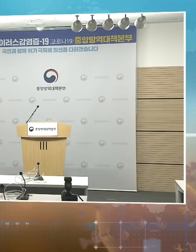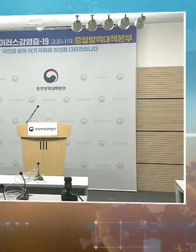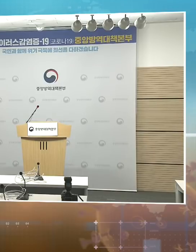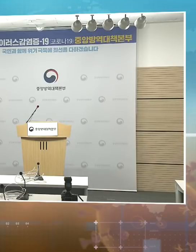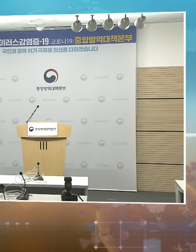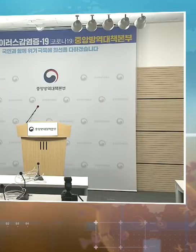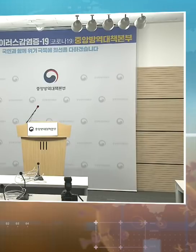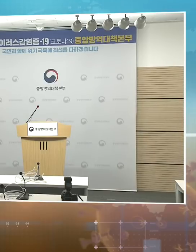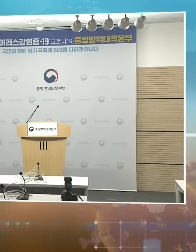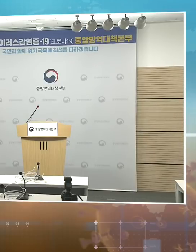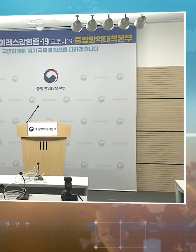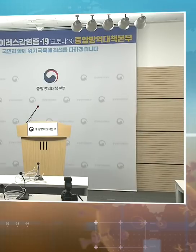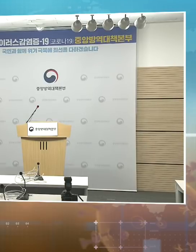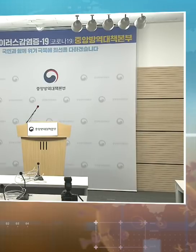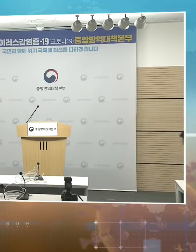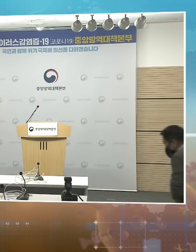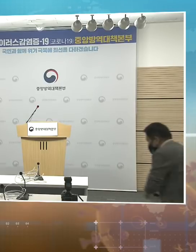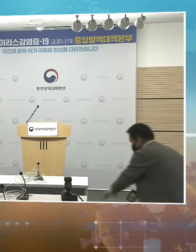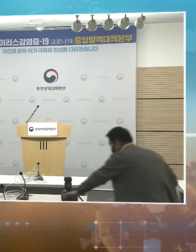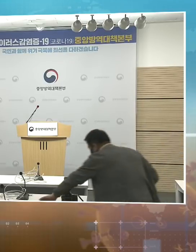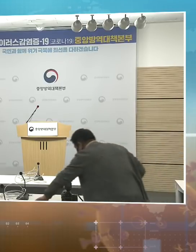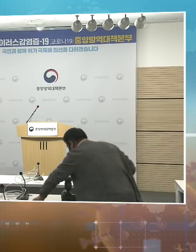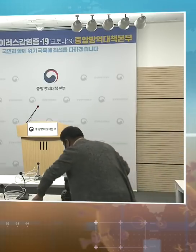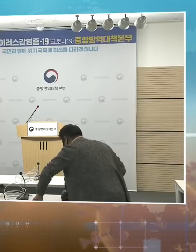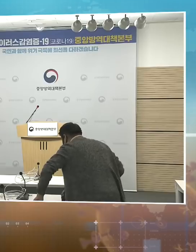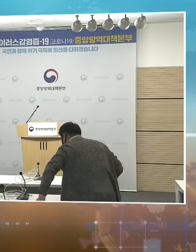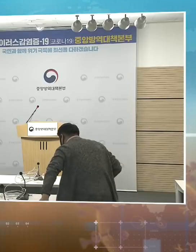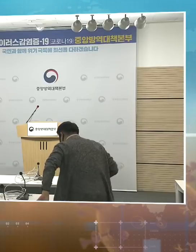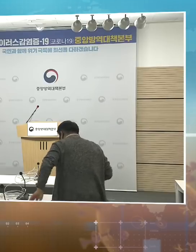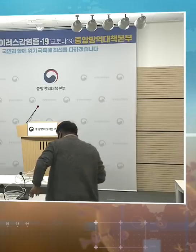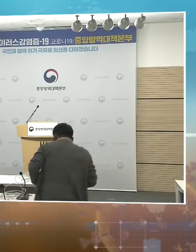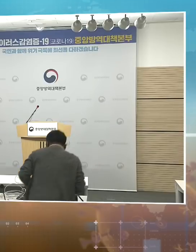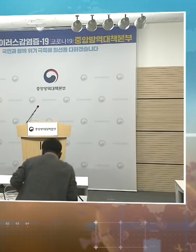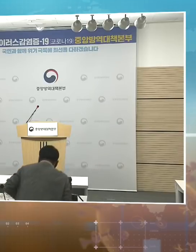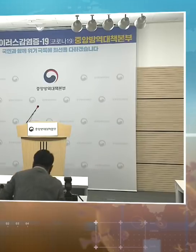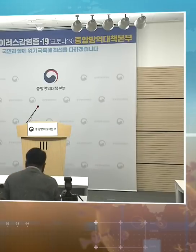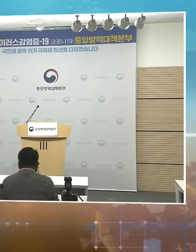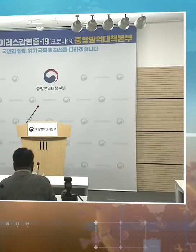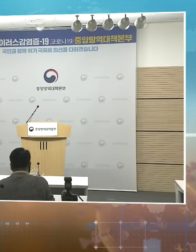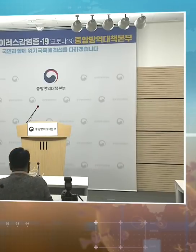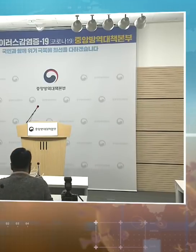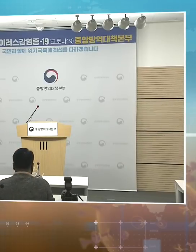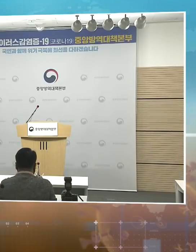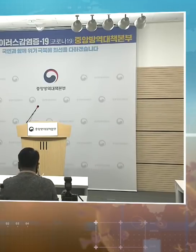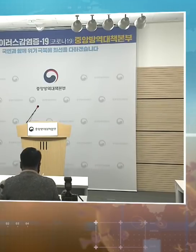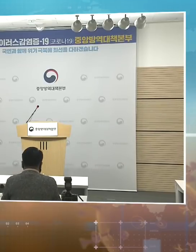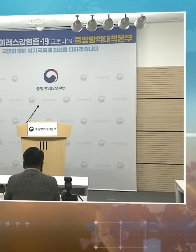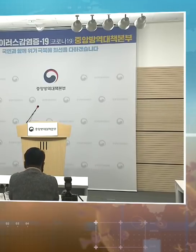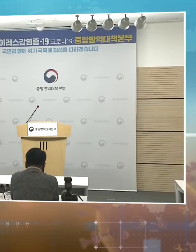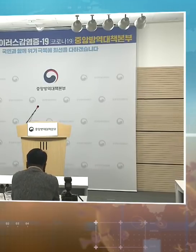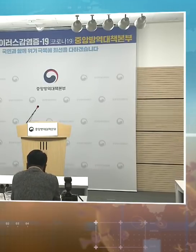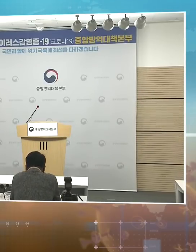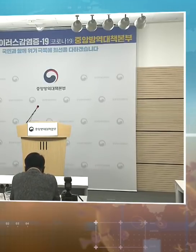for Korea, where we had 125 new cases, raising the total to